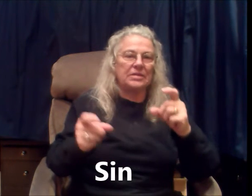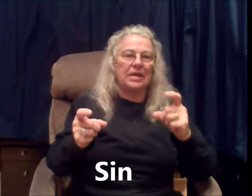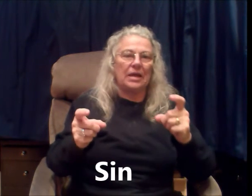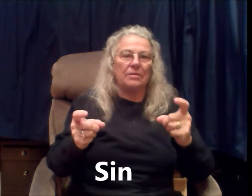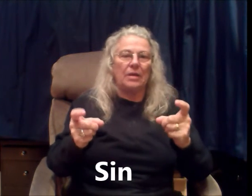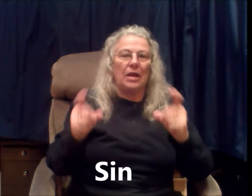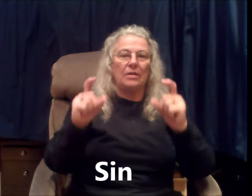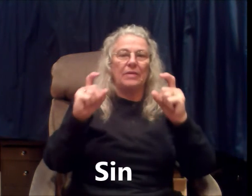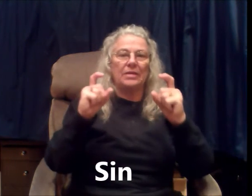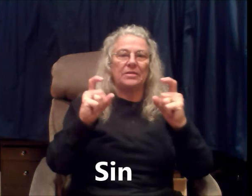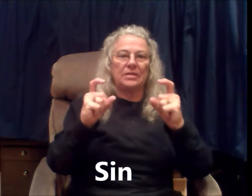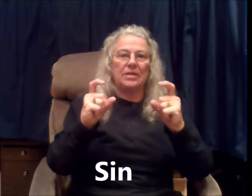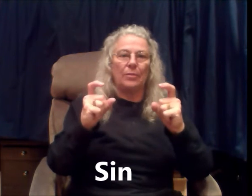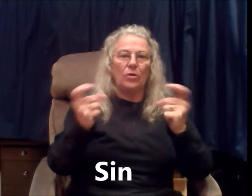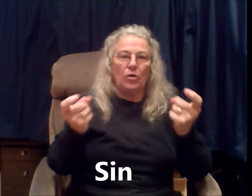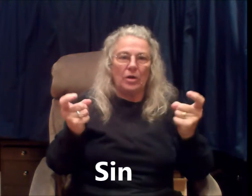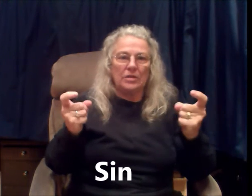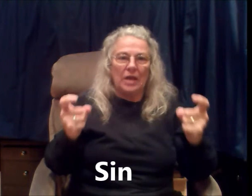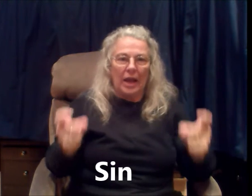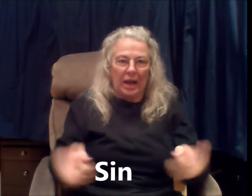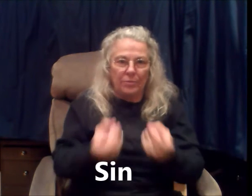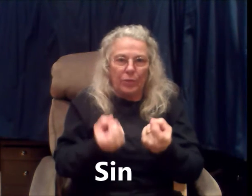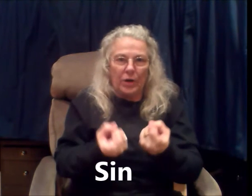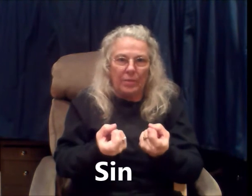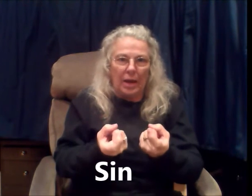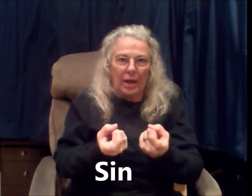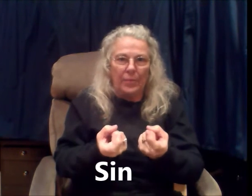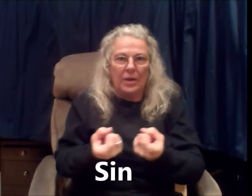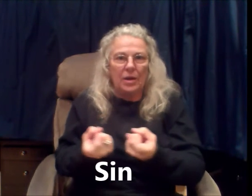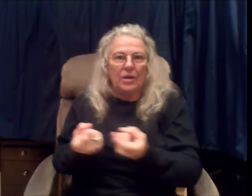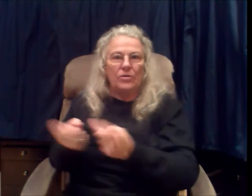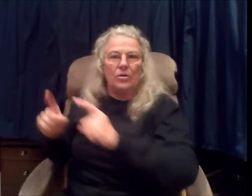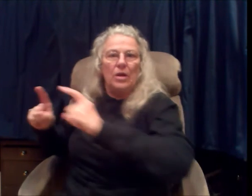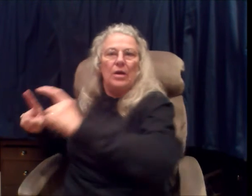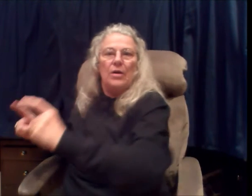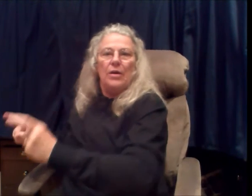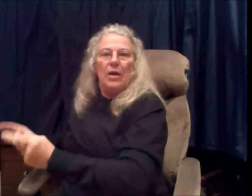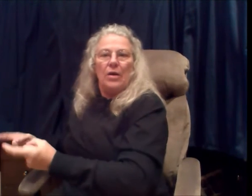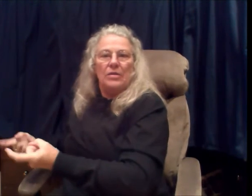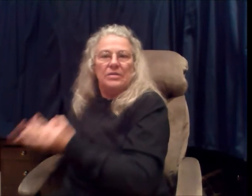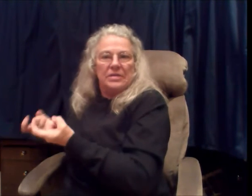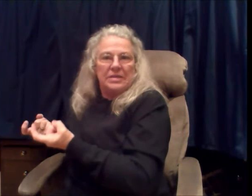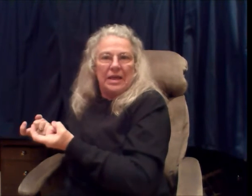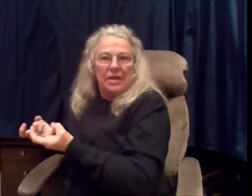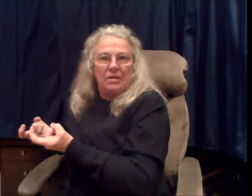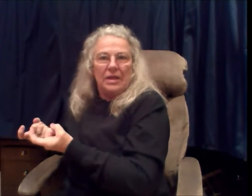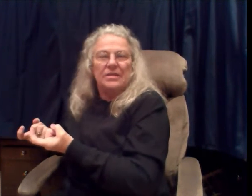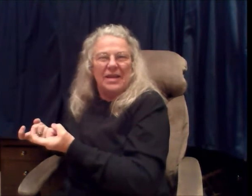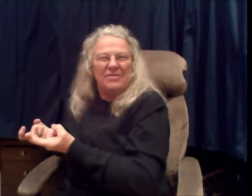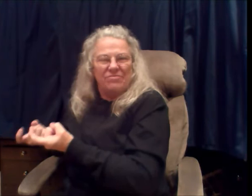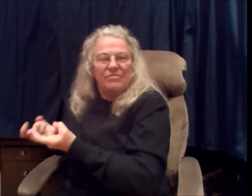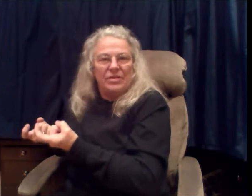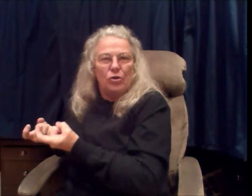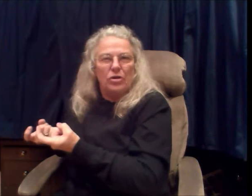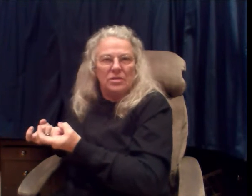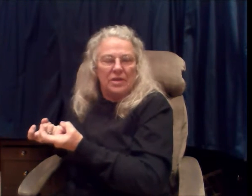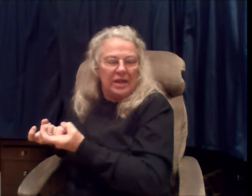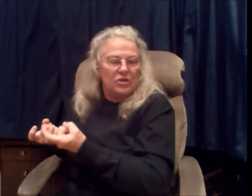Sin. That's the double hooks and bring them up and under. Sin. It's like the hooks that get